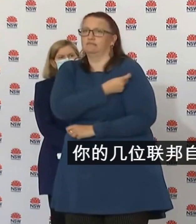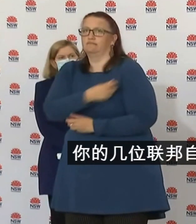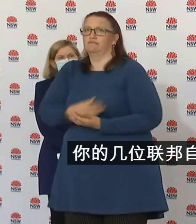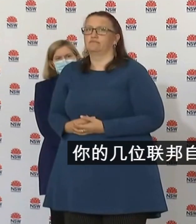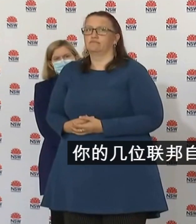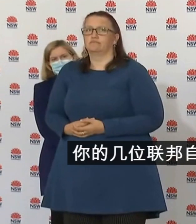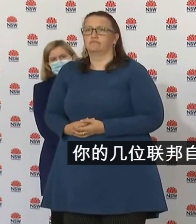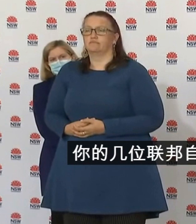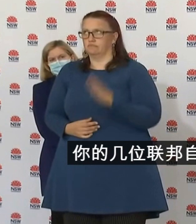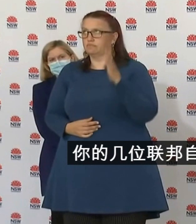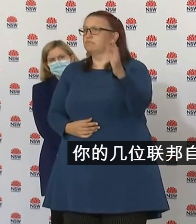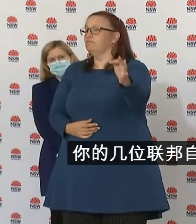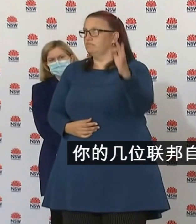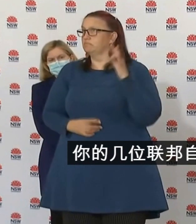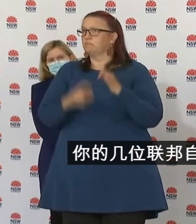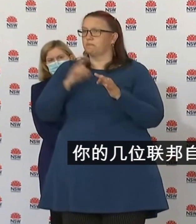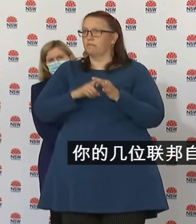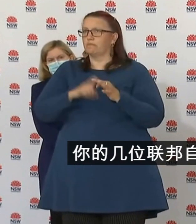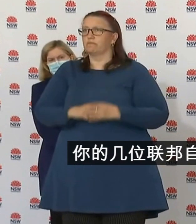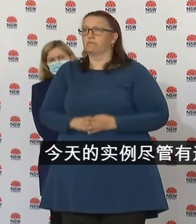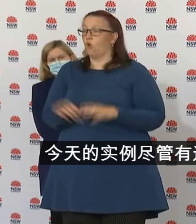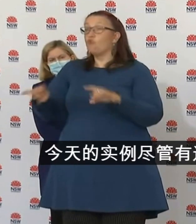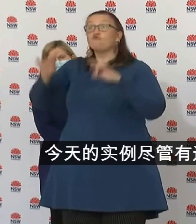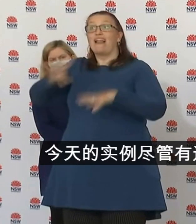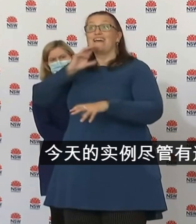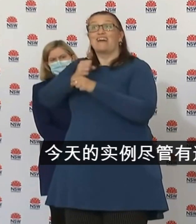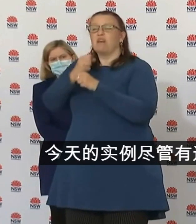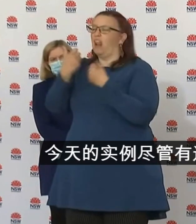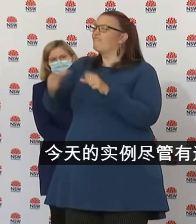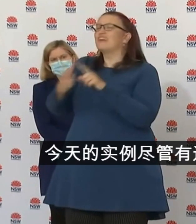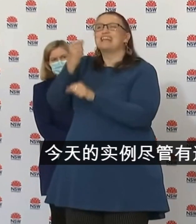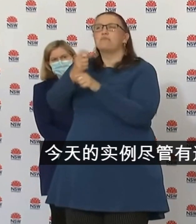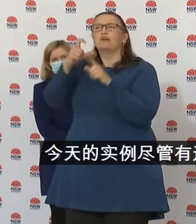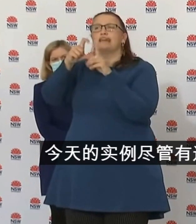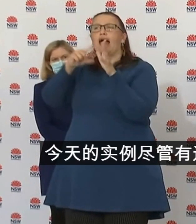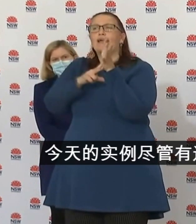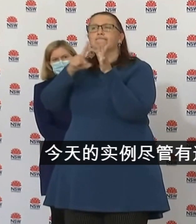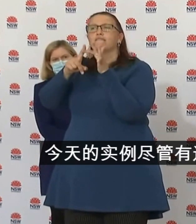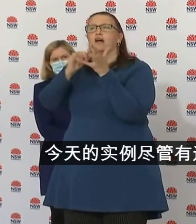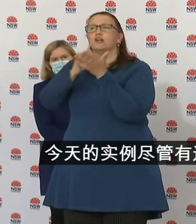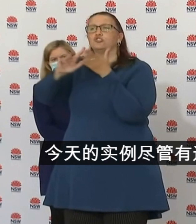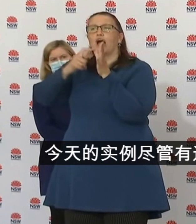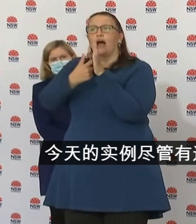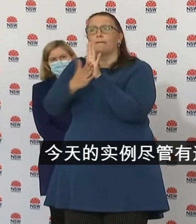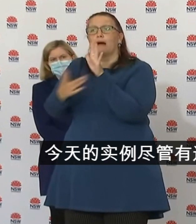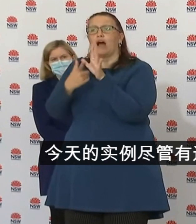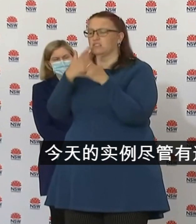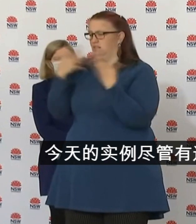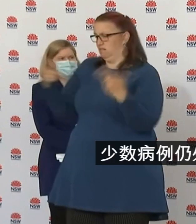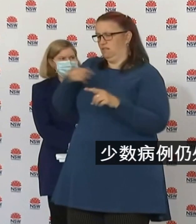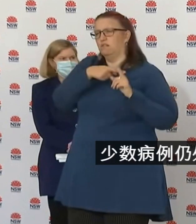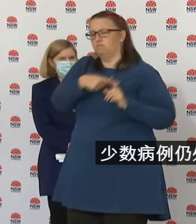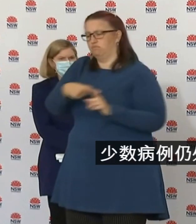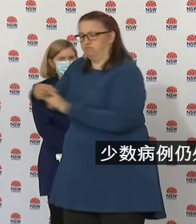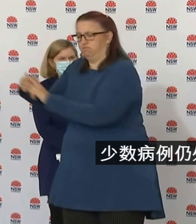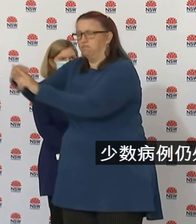Several of your federal Liberal MP colleagues, Dave Shummer for instance, have today, despite all this news, said that why are those areas in Sydney